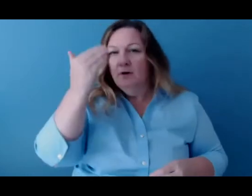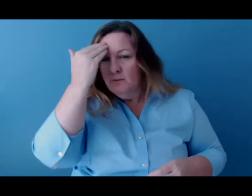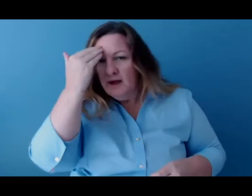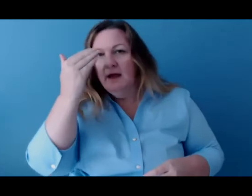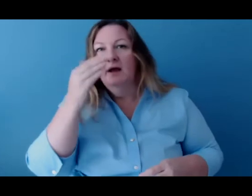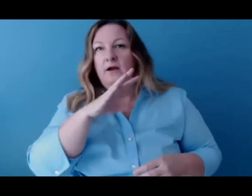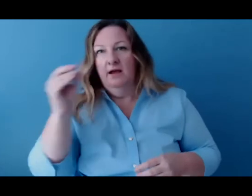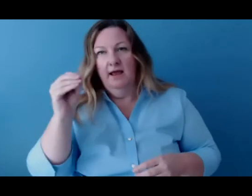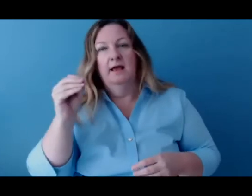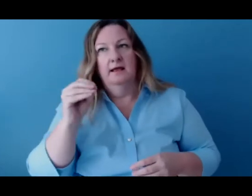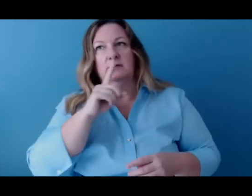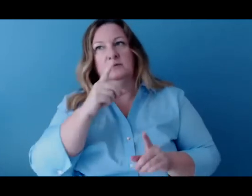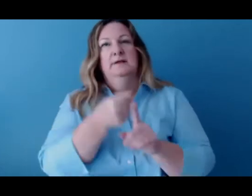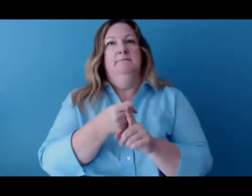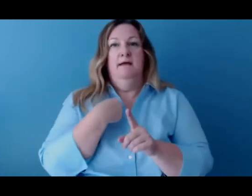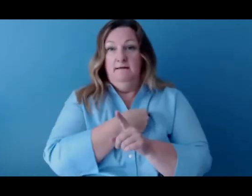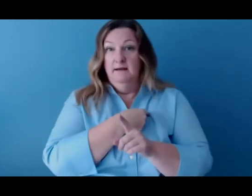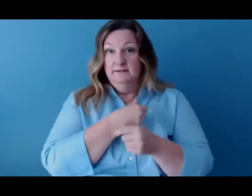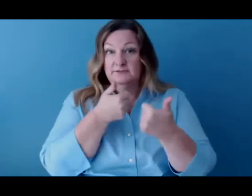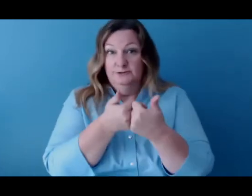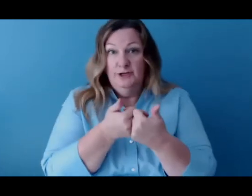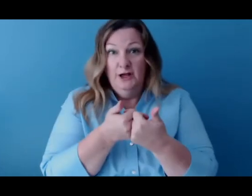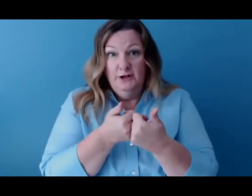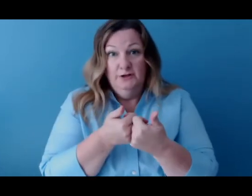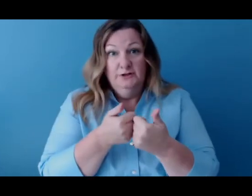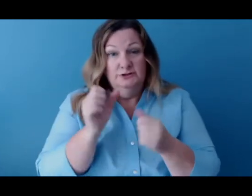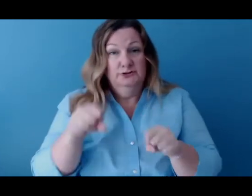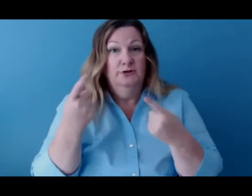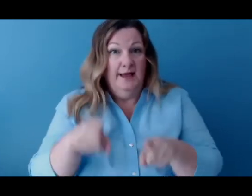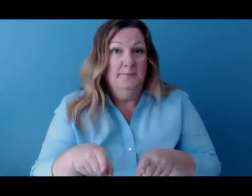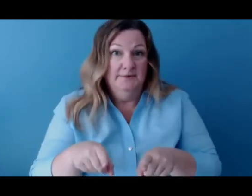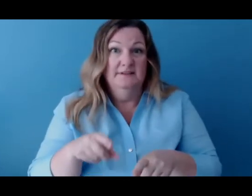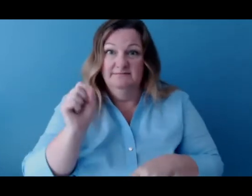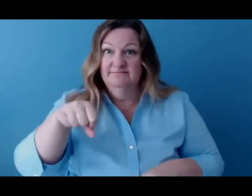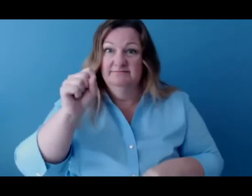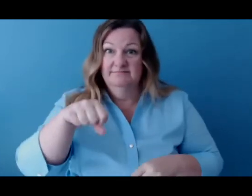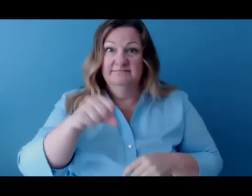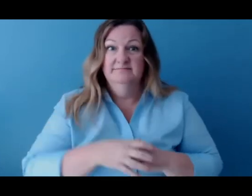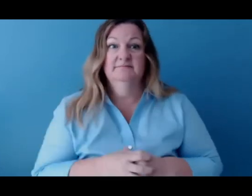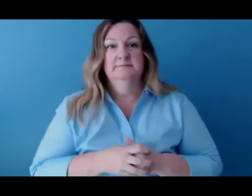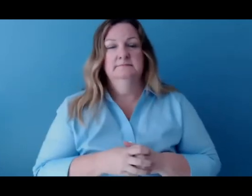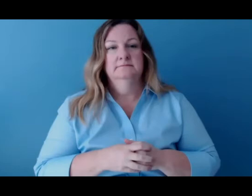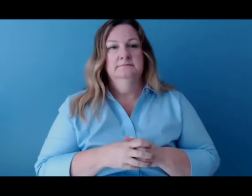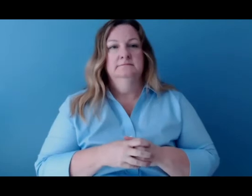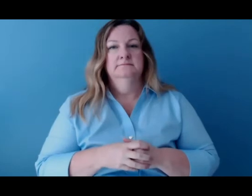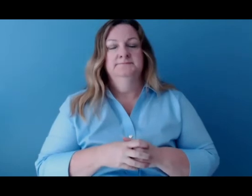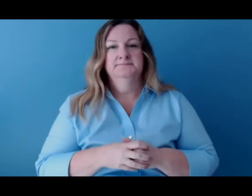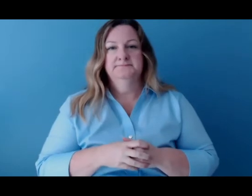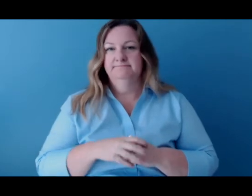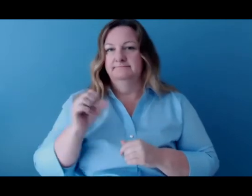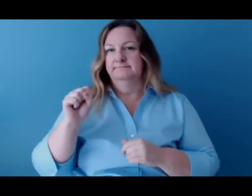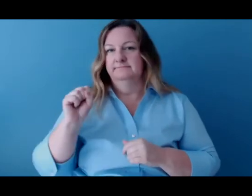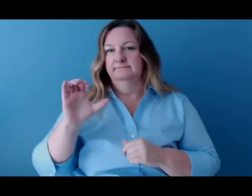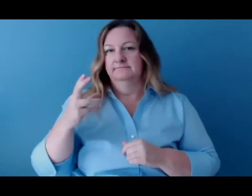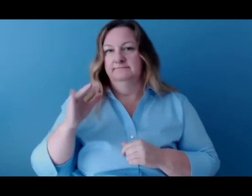us on the challenges that exist in this capacity. Well, I appreciate you bringing your personal